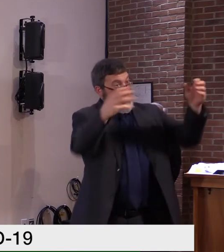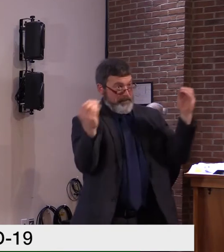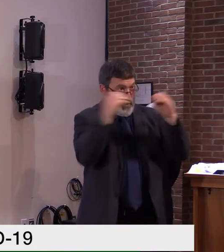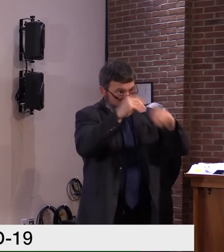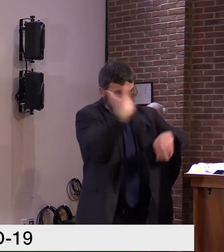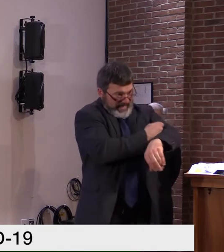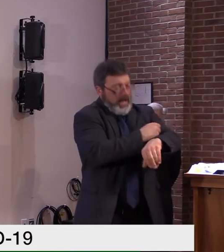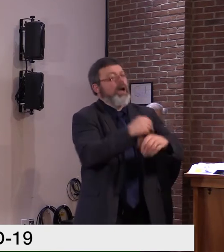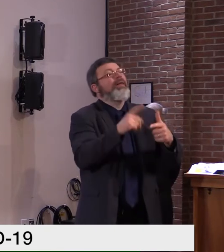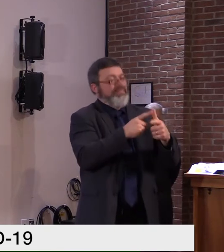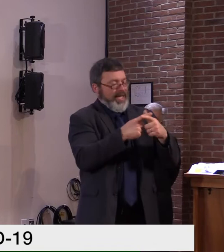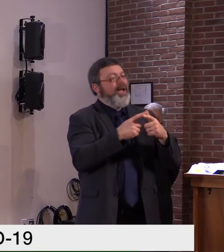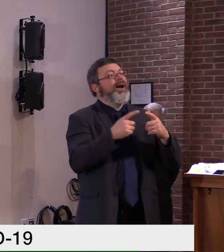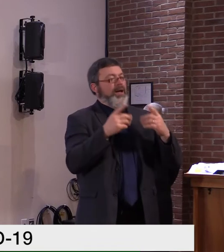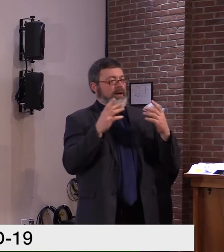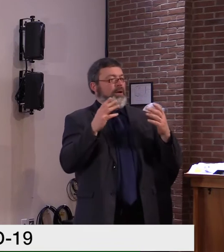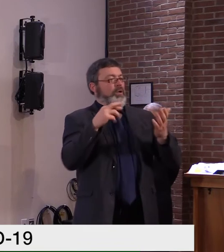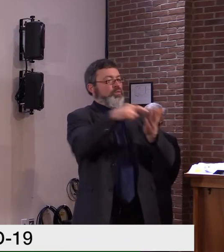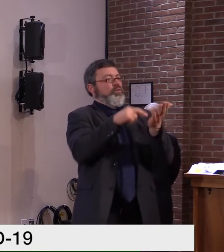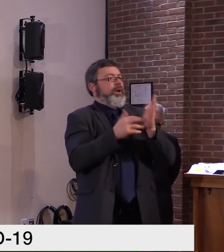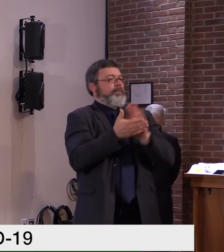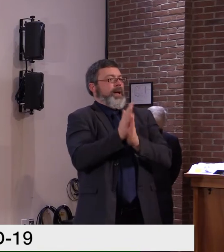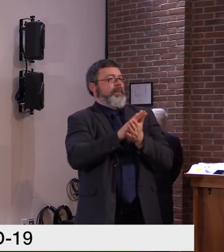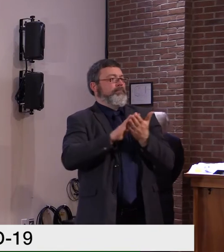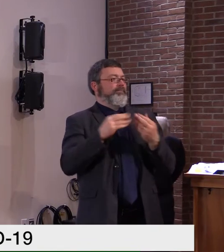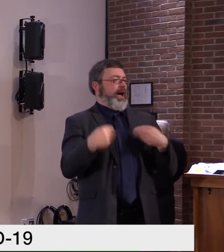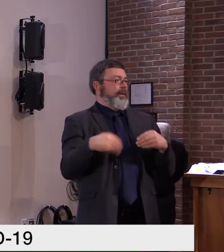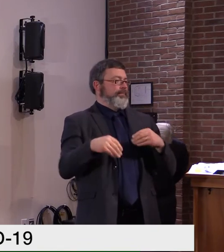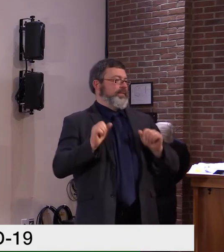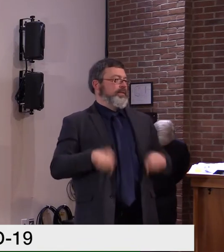Next up, we have Steve from NEK TV.